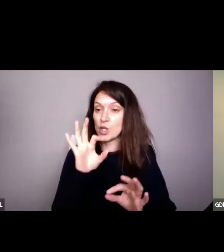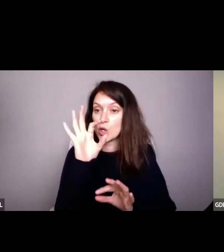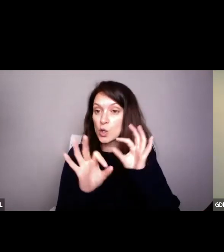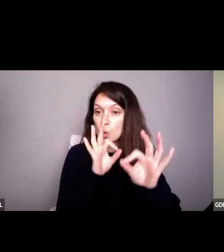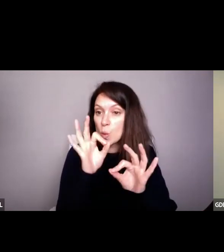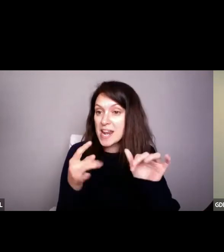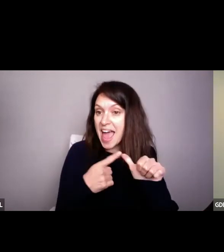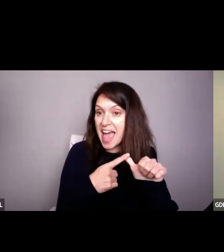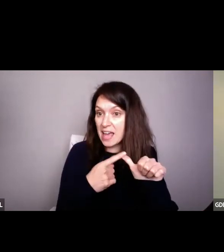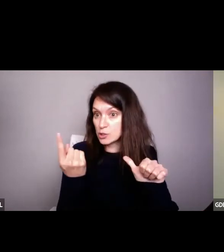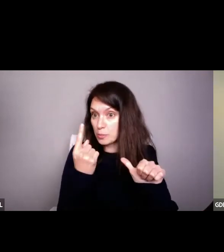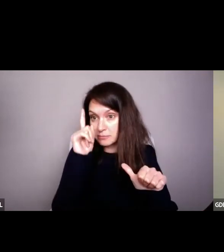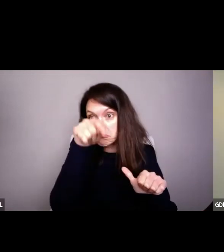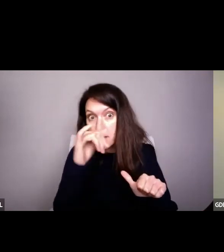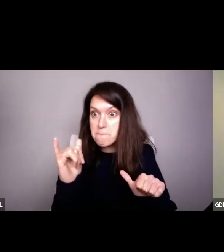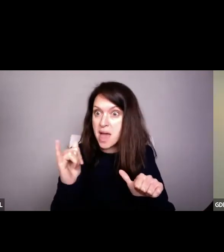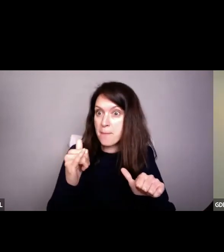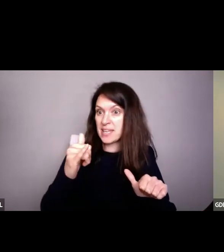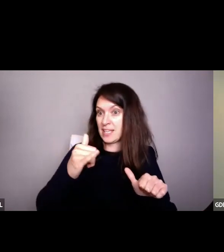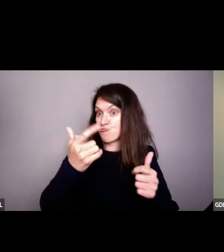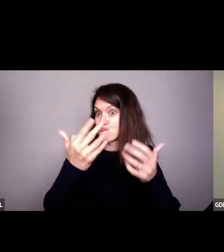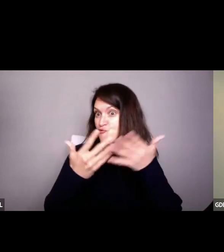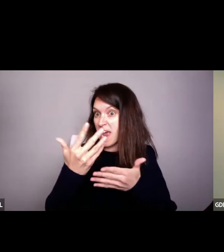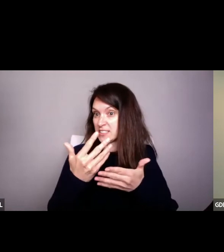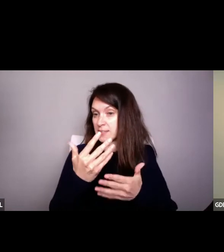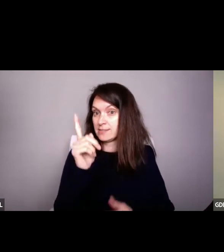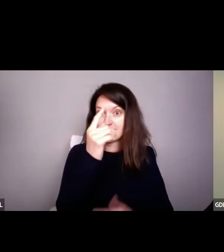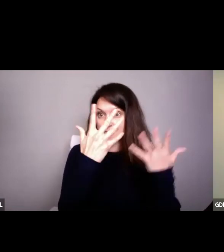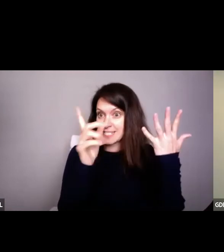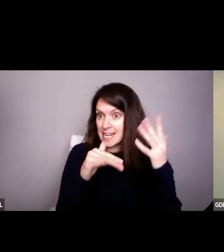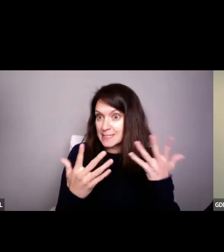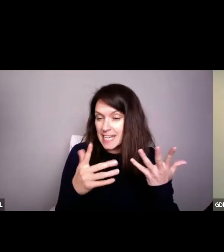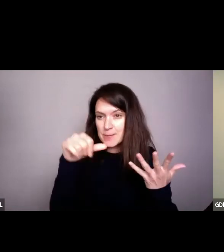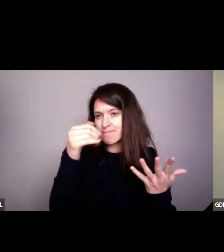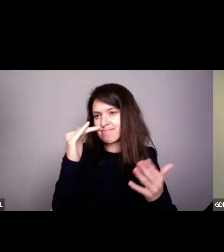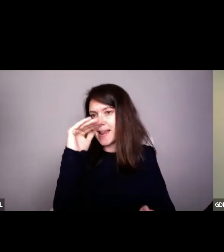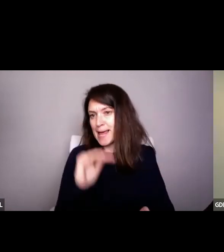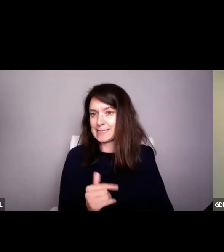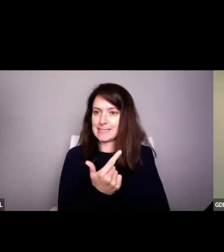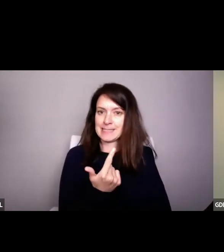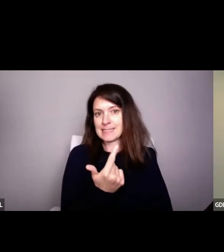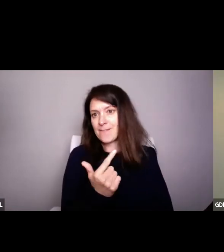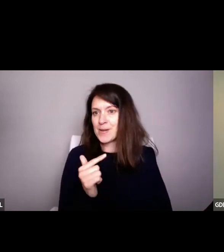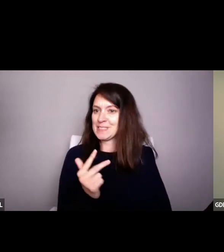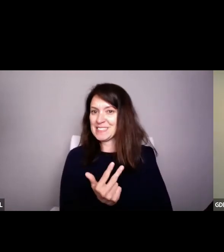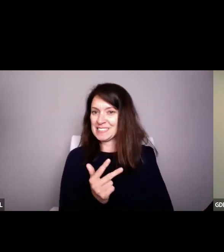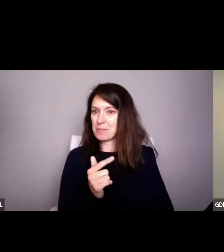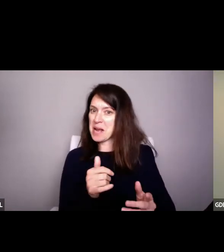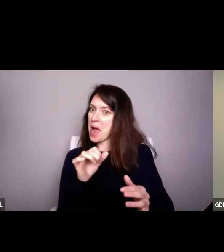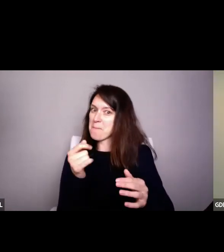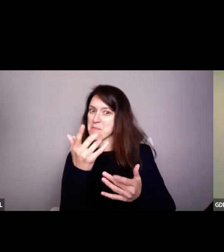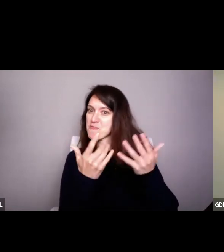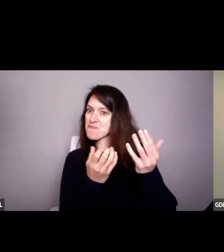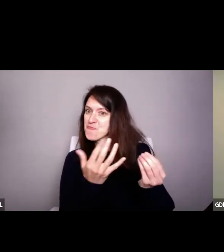amongst universities, or that information sharing, or potentially a report on a more regular basis,